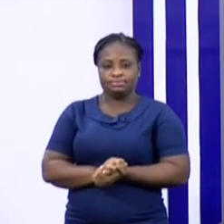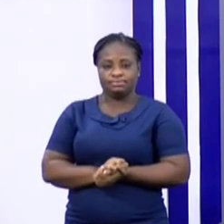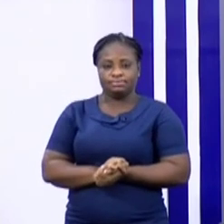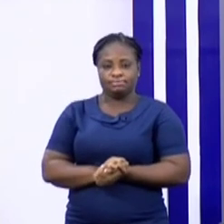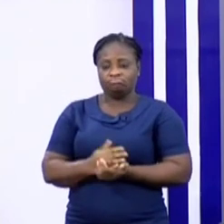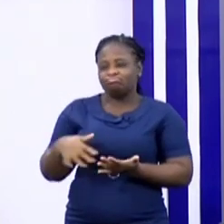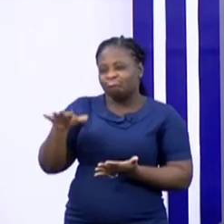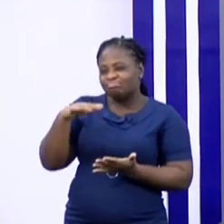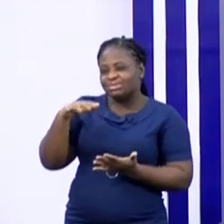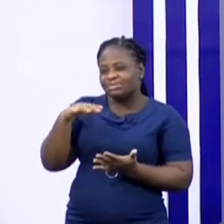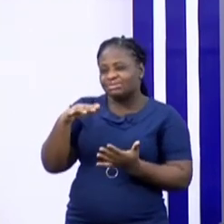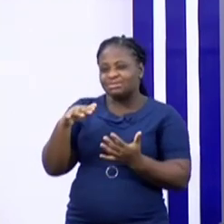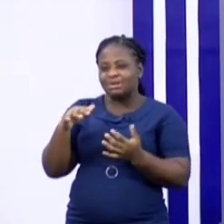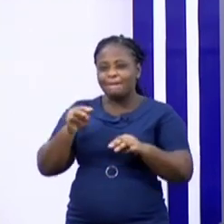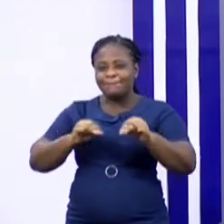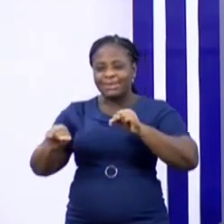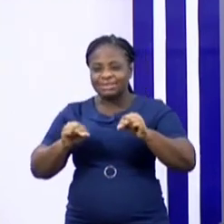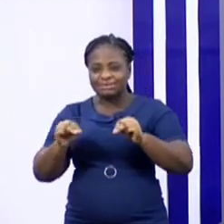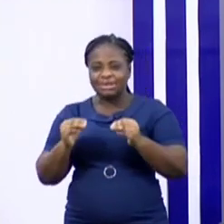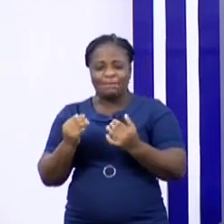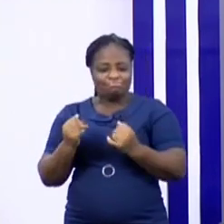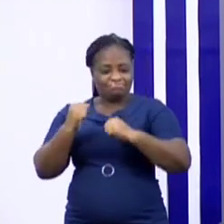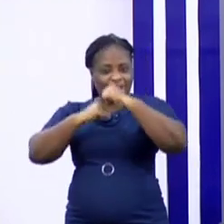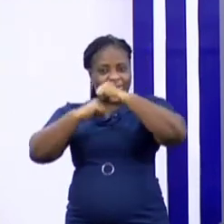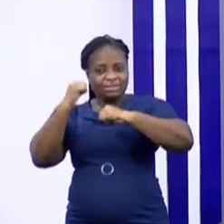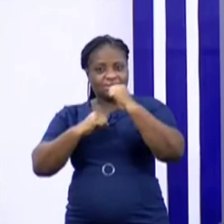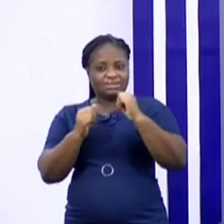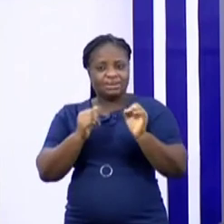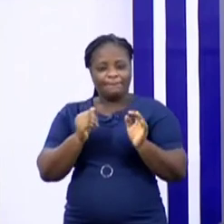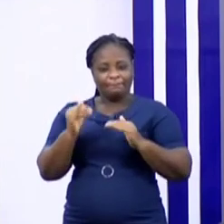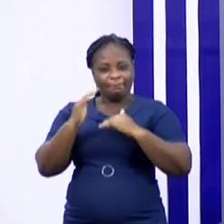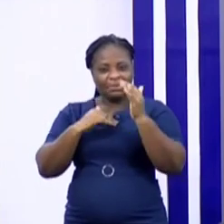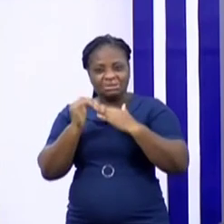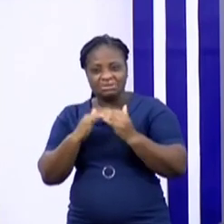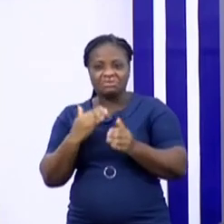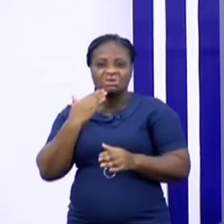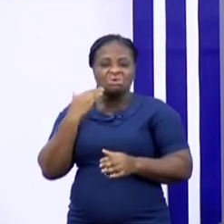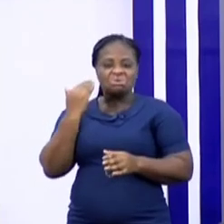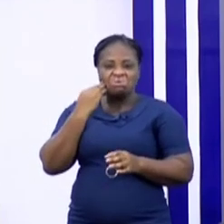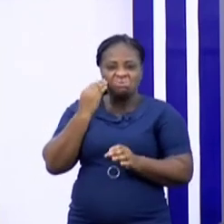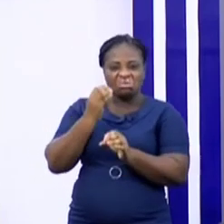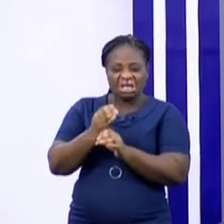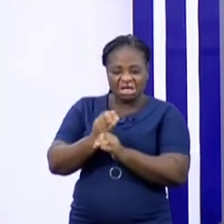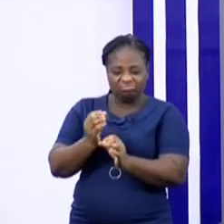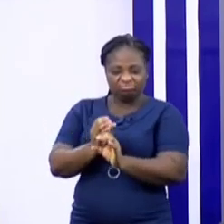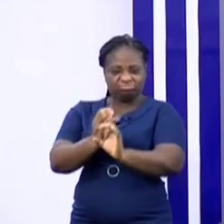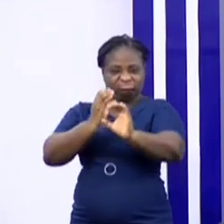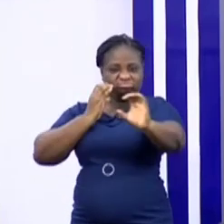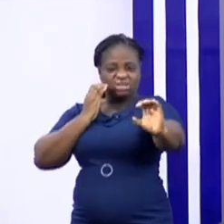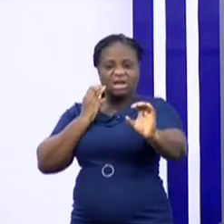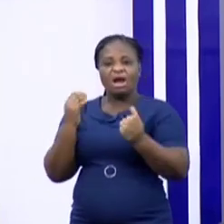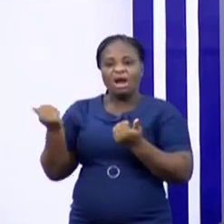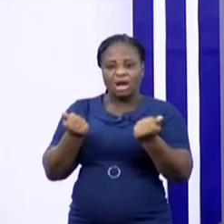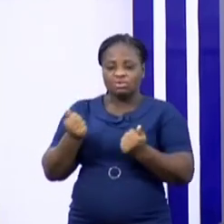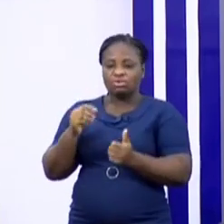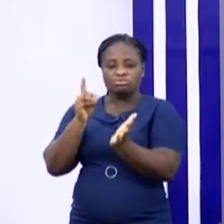In terms of case management, there have been a lot of capacity building. They have a bus at their disposal for their home care, etc. We have given them 3 pickups so that